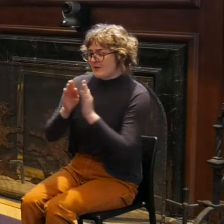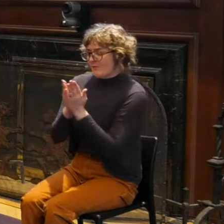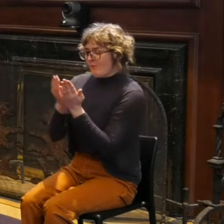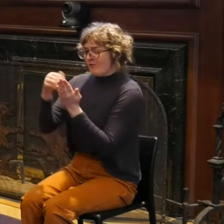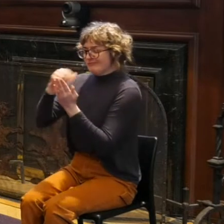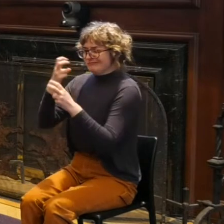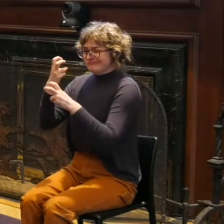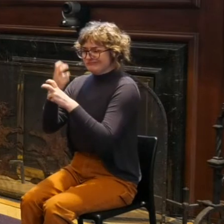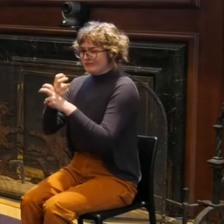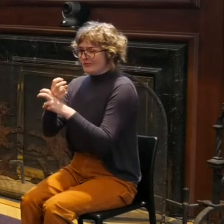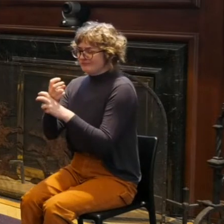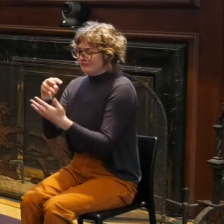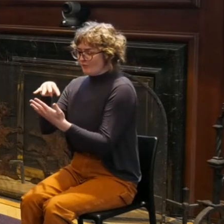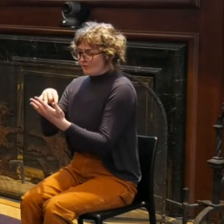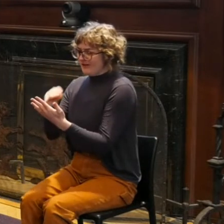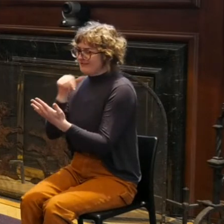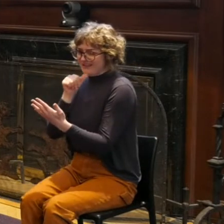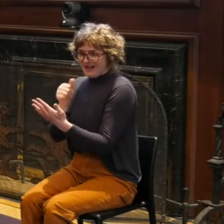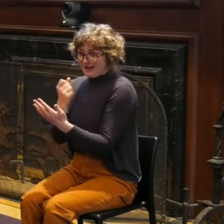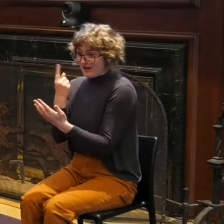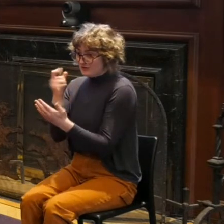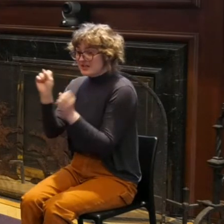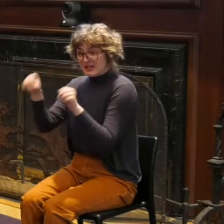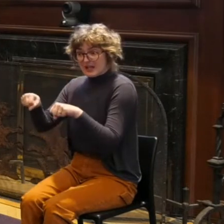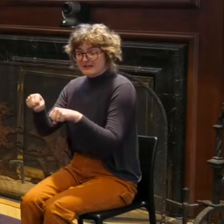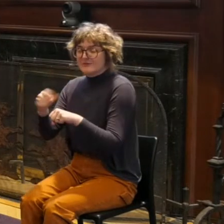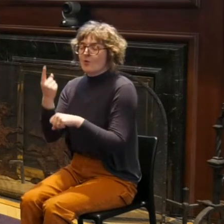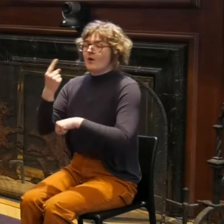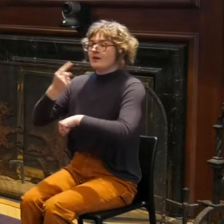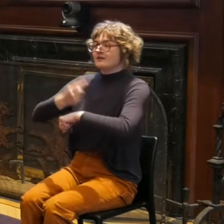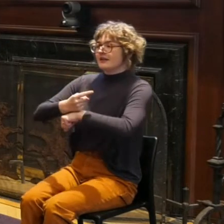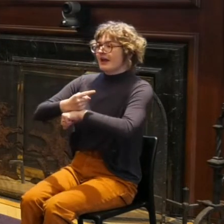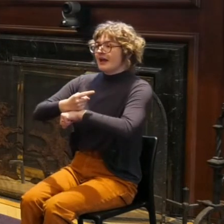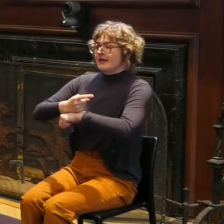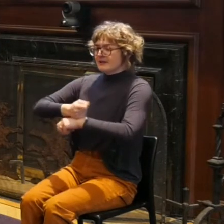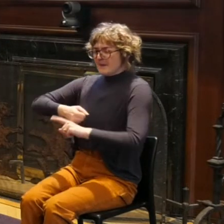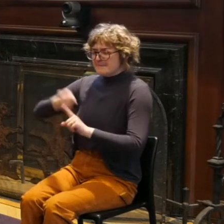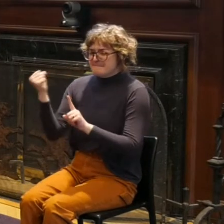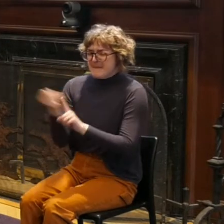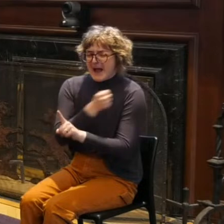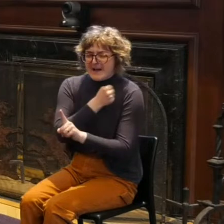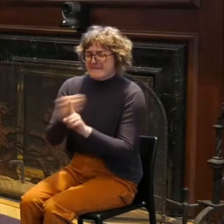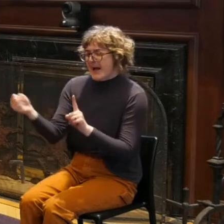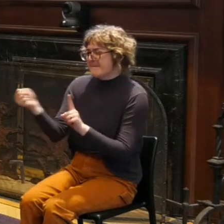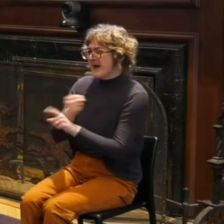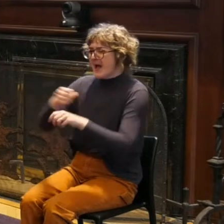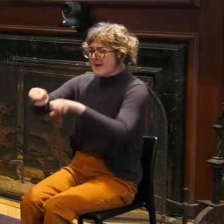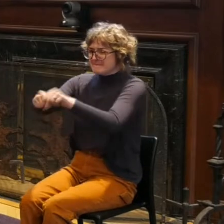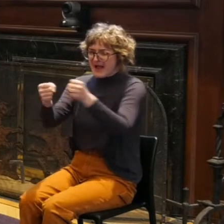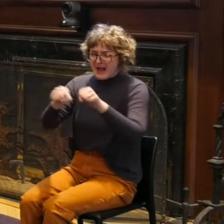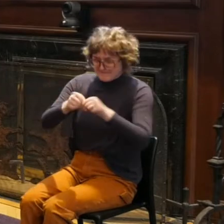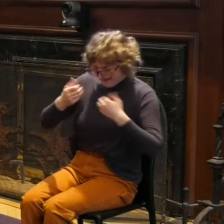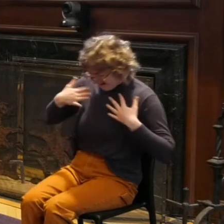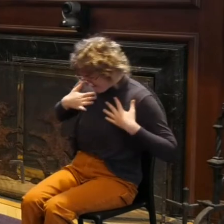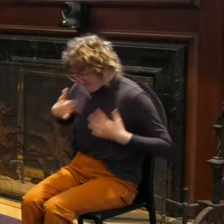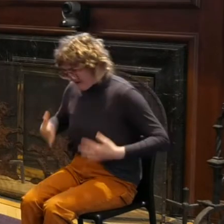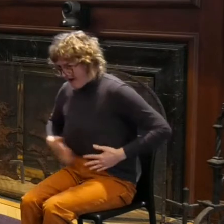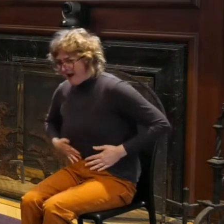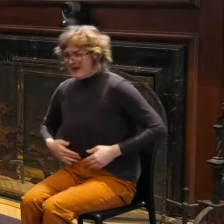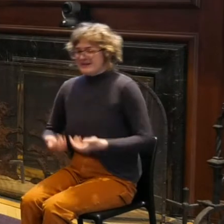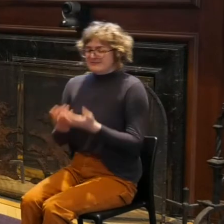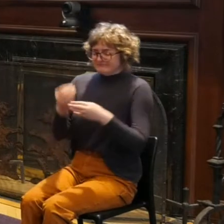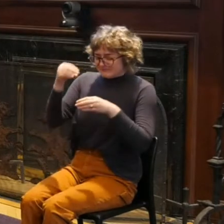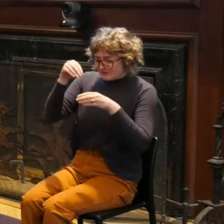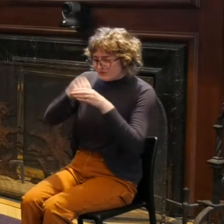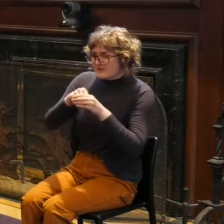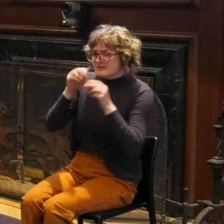to read or understand. And one day, during a beating that fractures almost everything, he looks into the